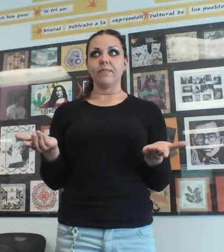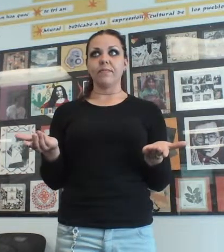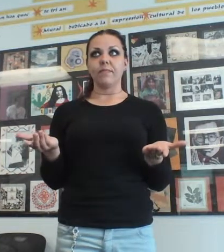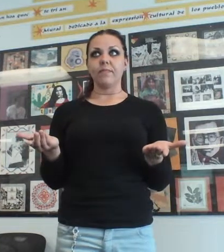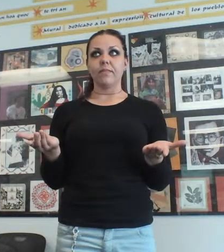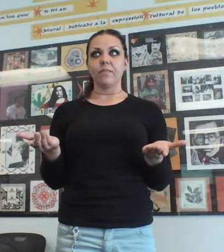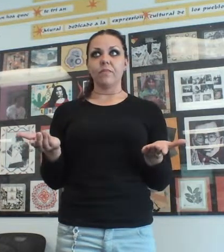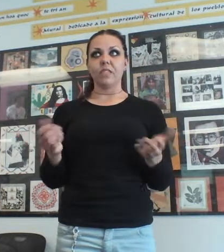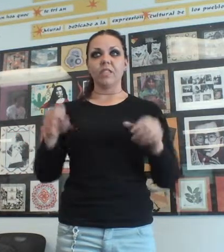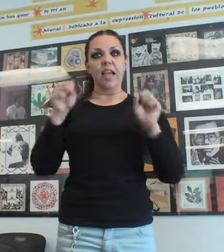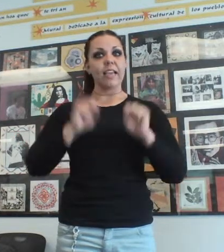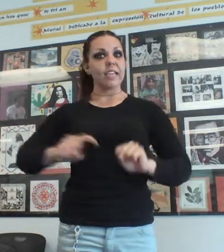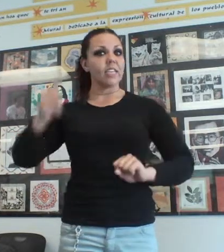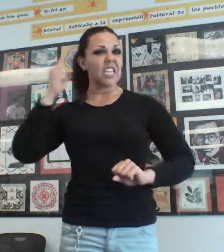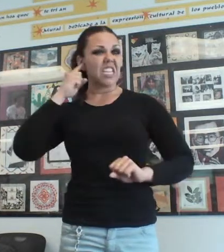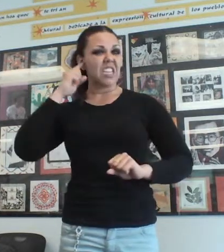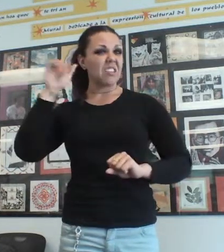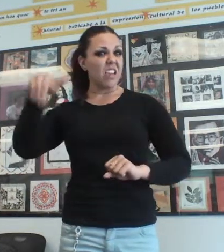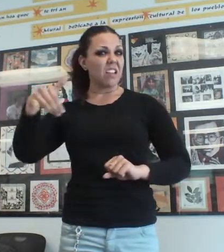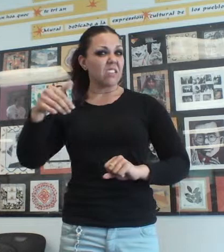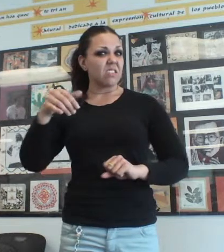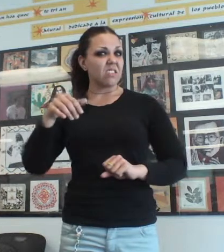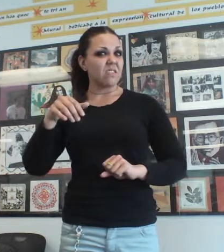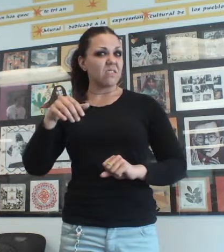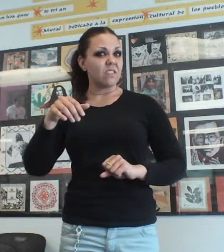Can you hear that? Some noise in the room.